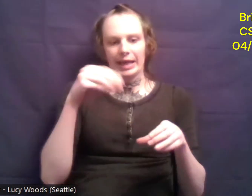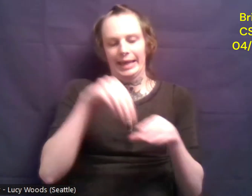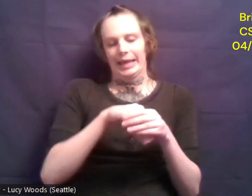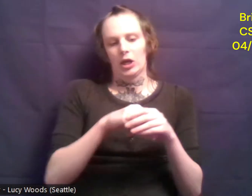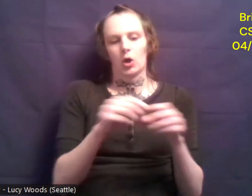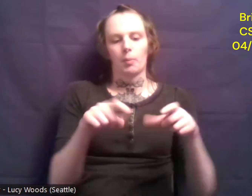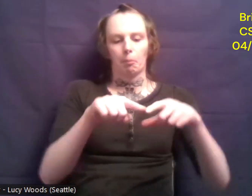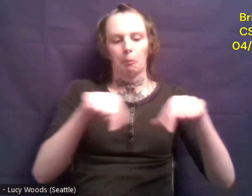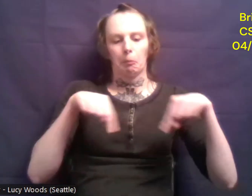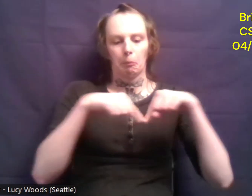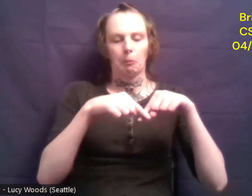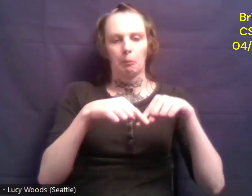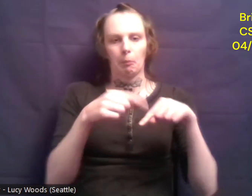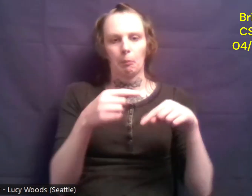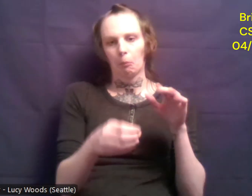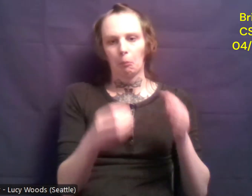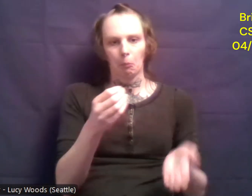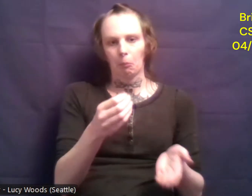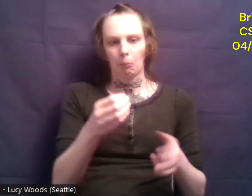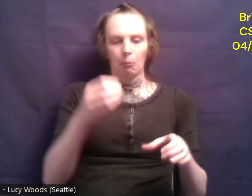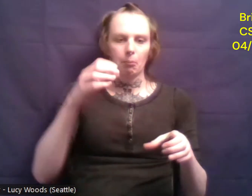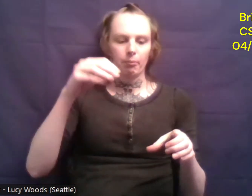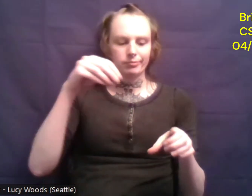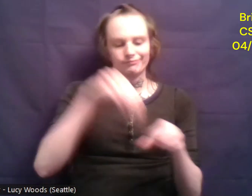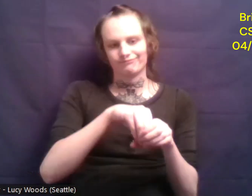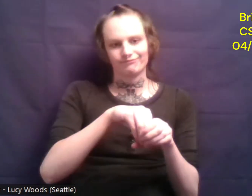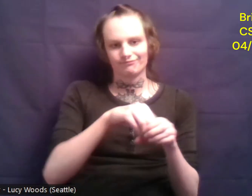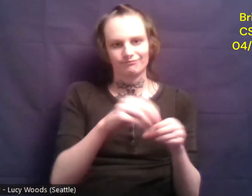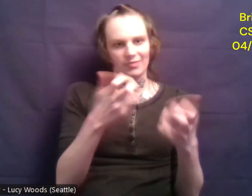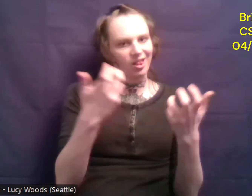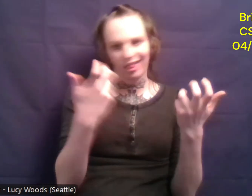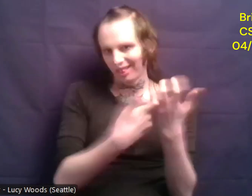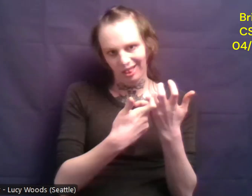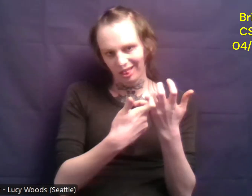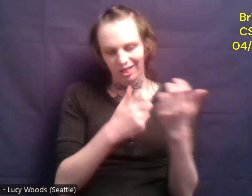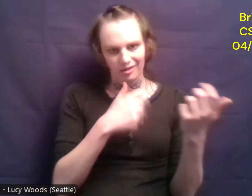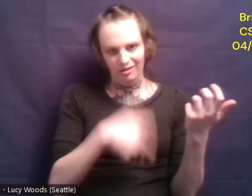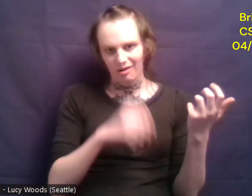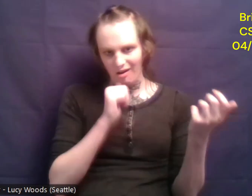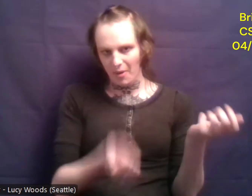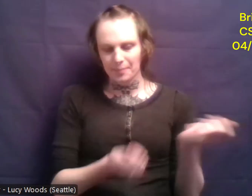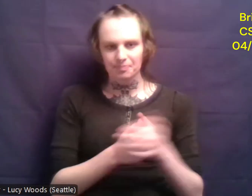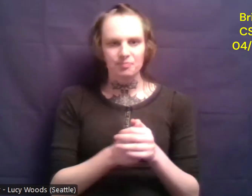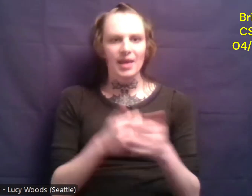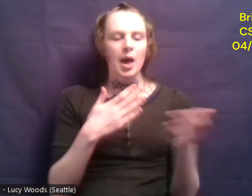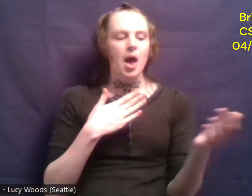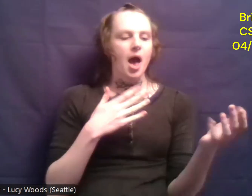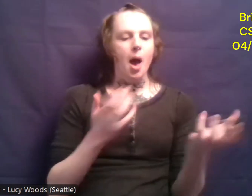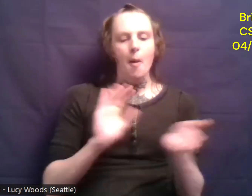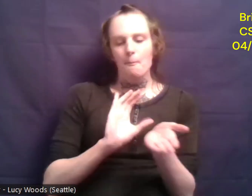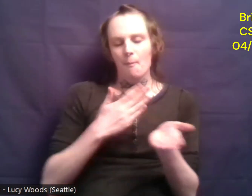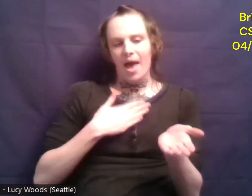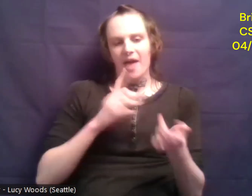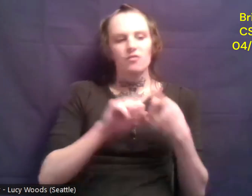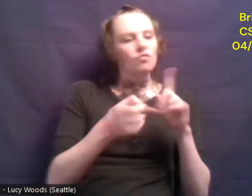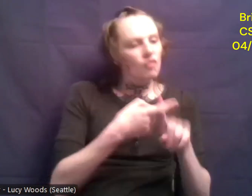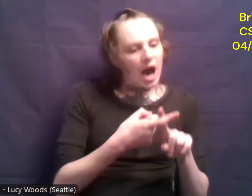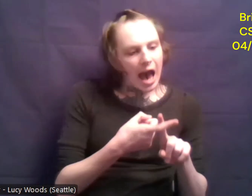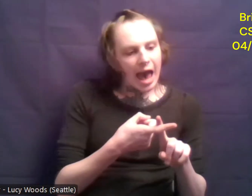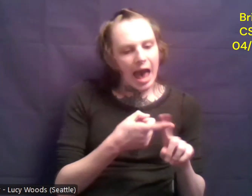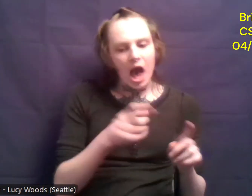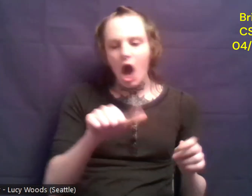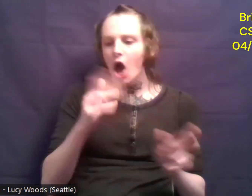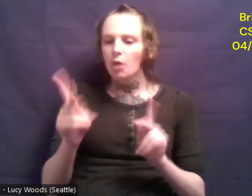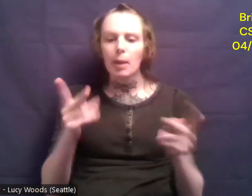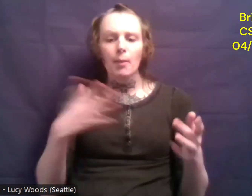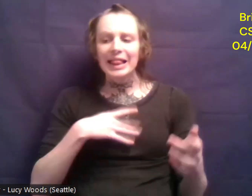my skin. And it didn't matter really like how many friends I had or any sort of like external validation.